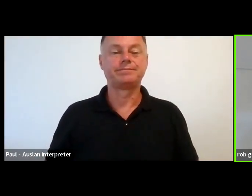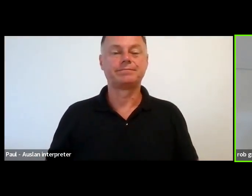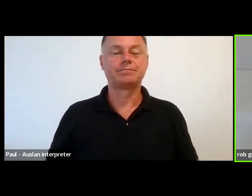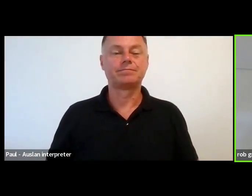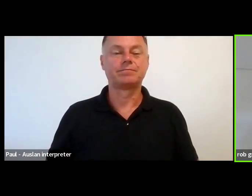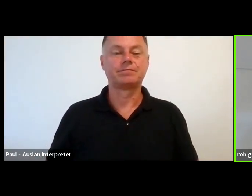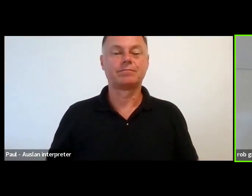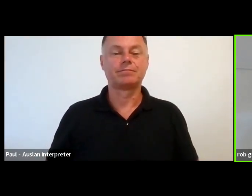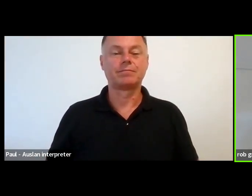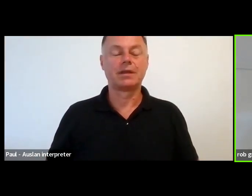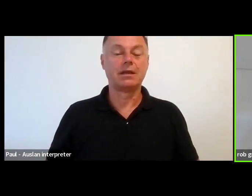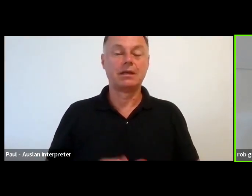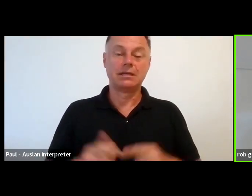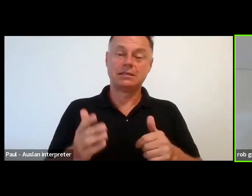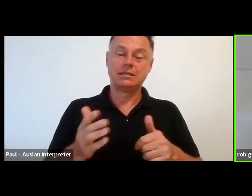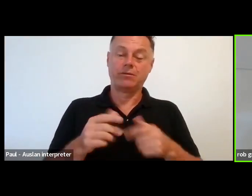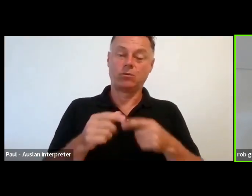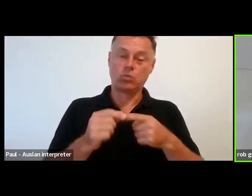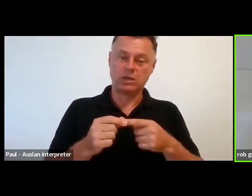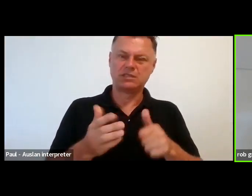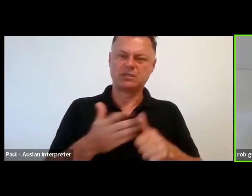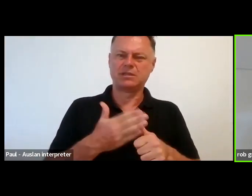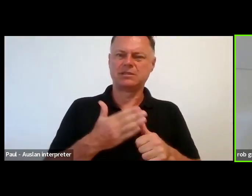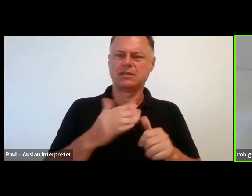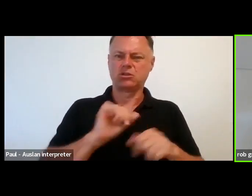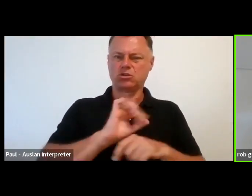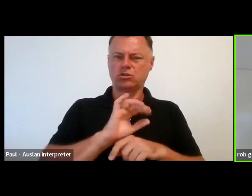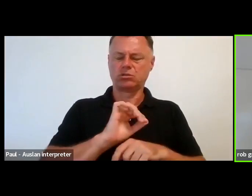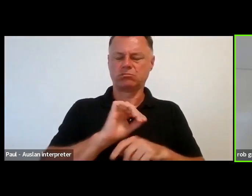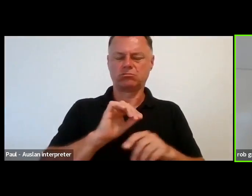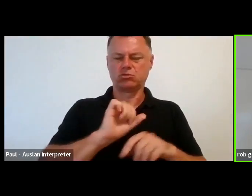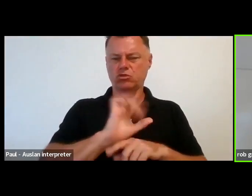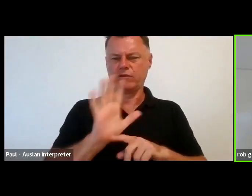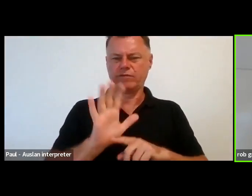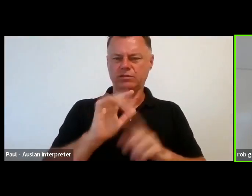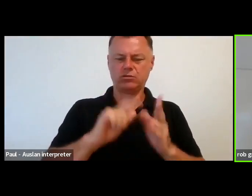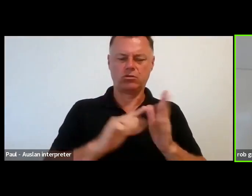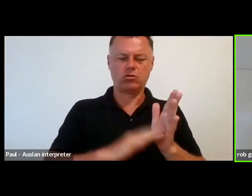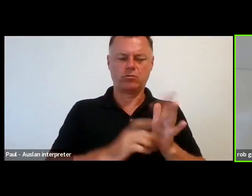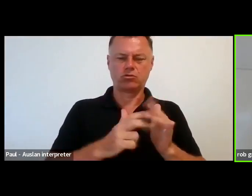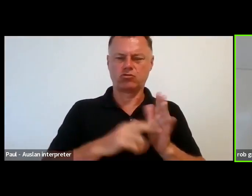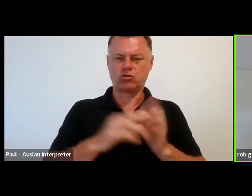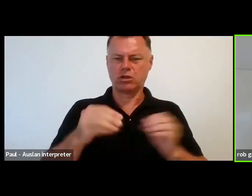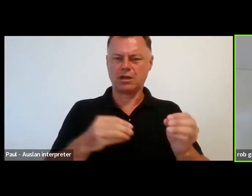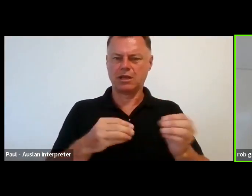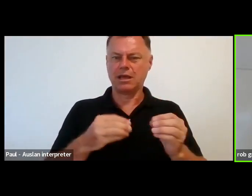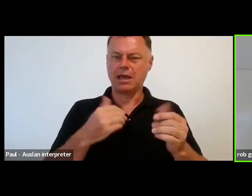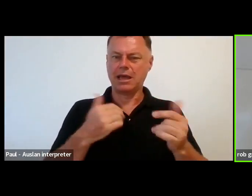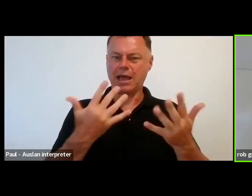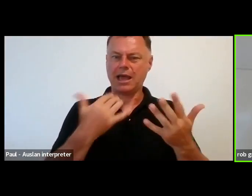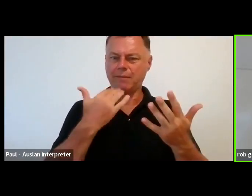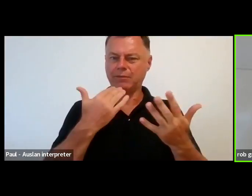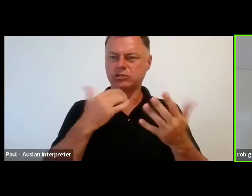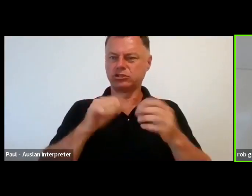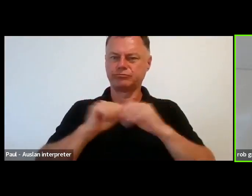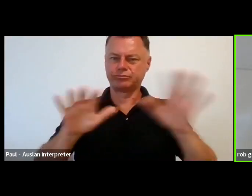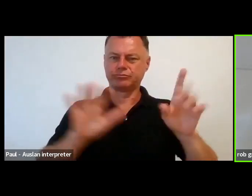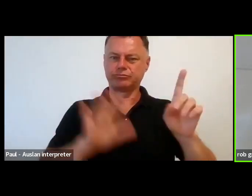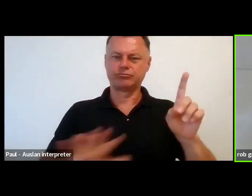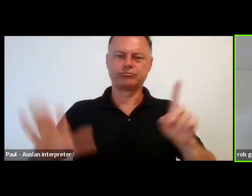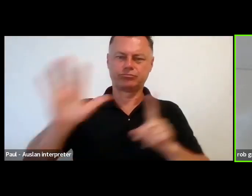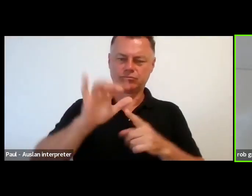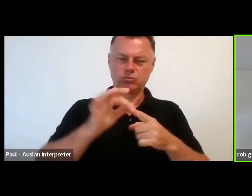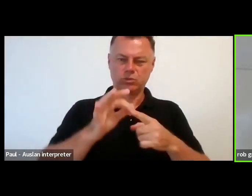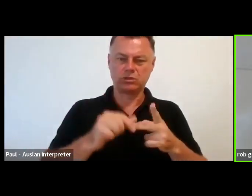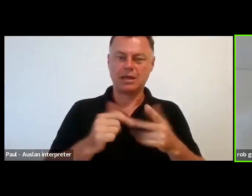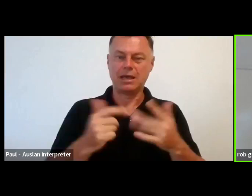how much virus is circulating in the community, and also how many people are vaccinated. And I do thank the community